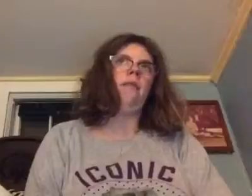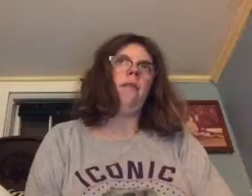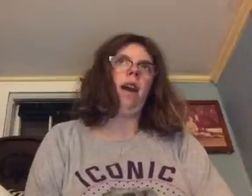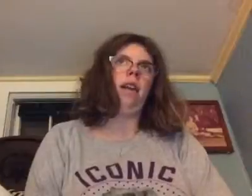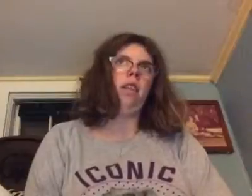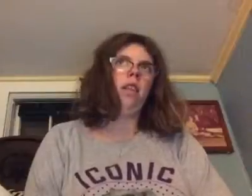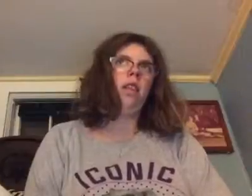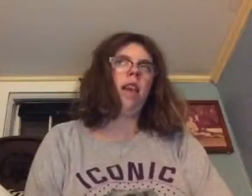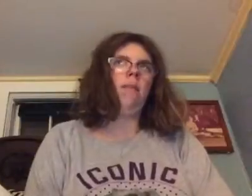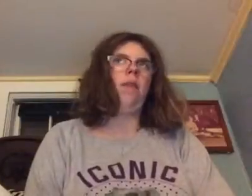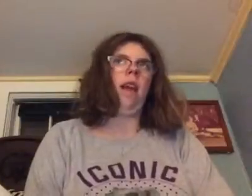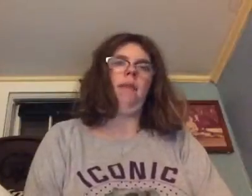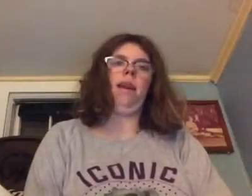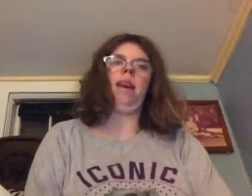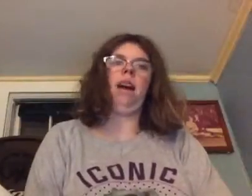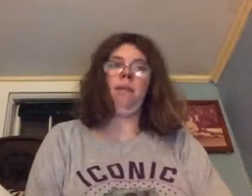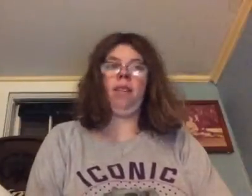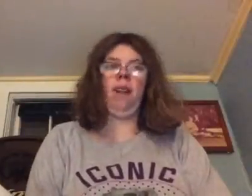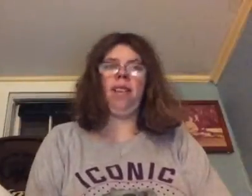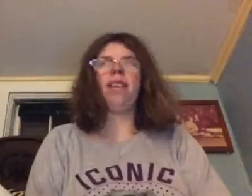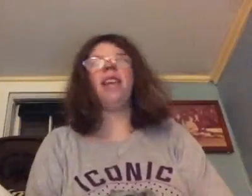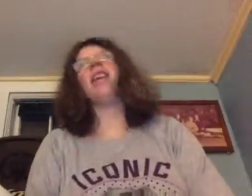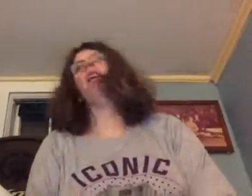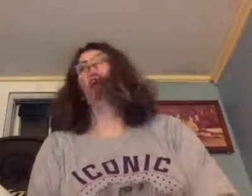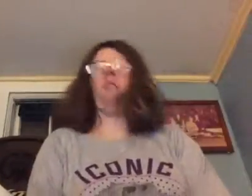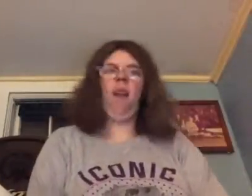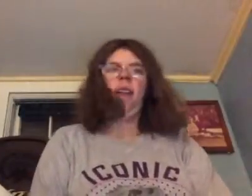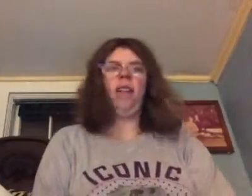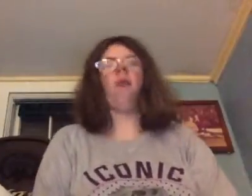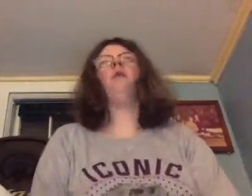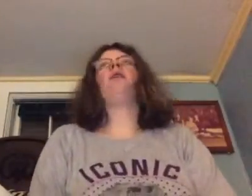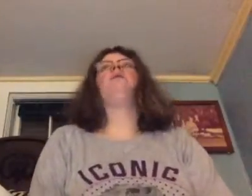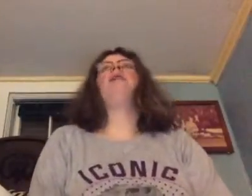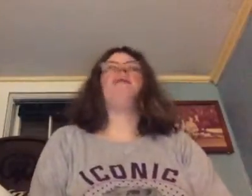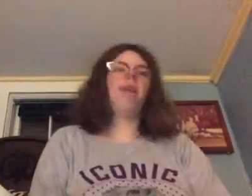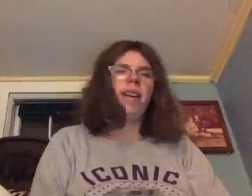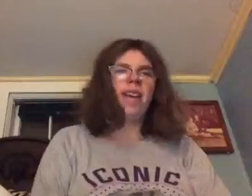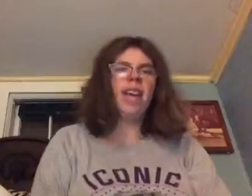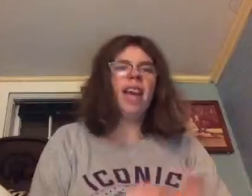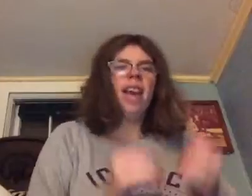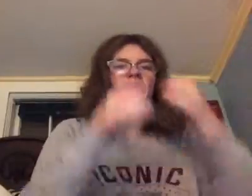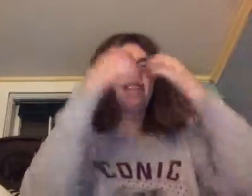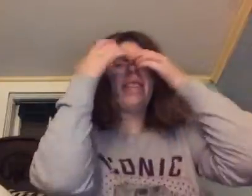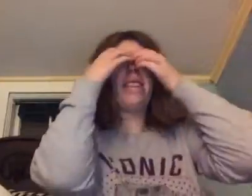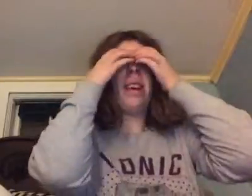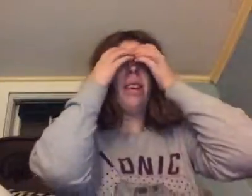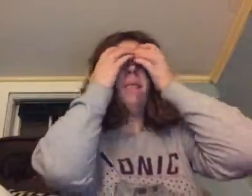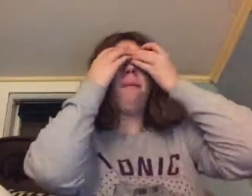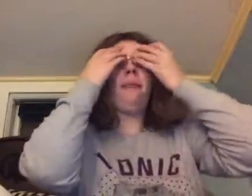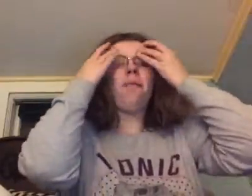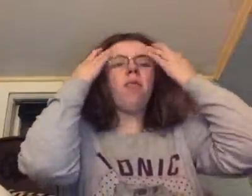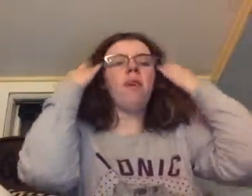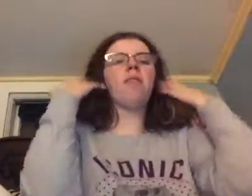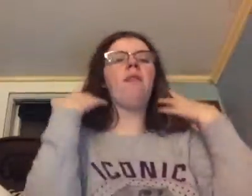you guys tips on how to make a best friend, or a friend, or whatever. So my first best